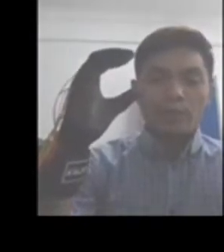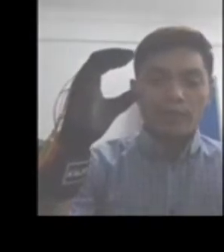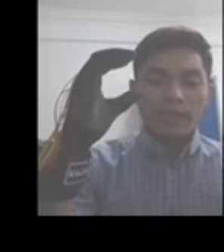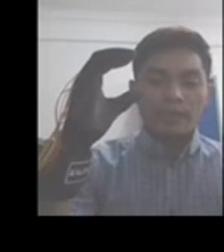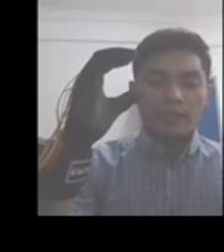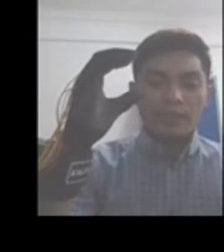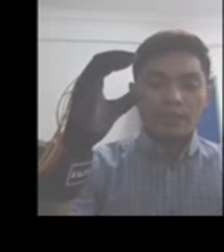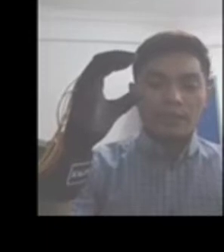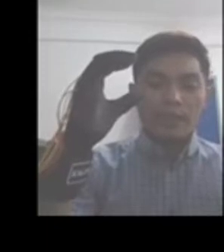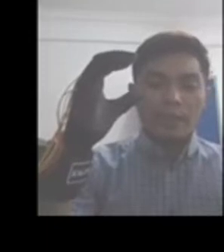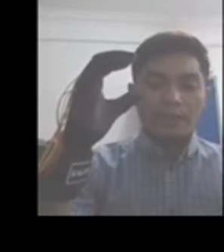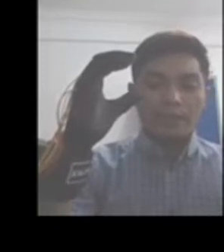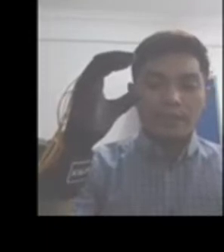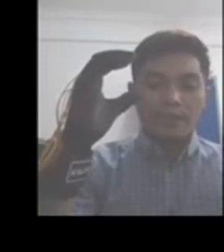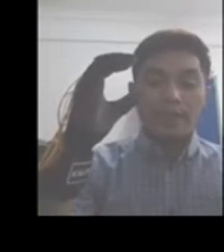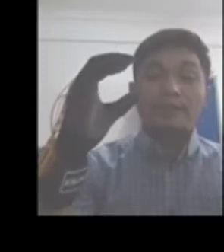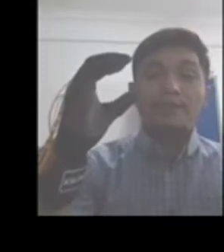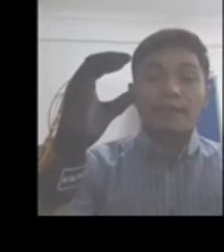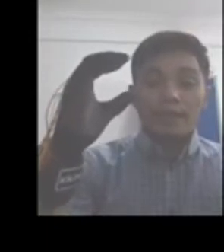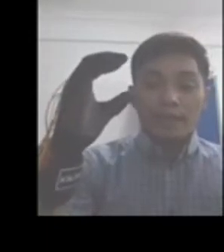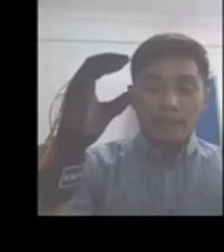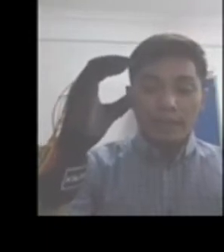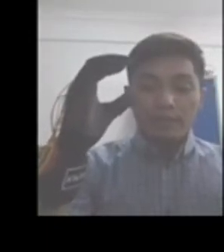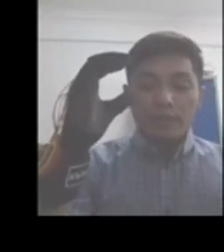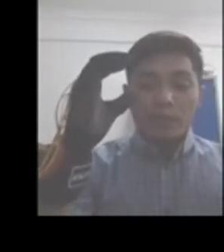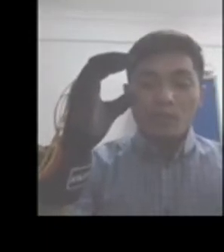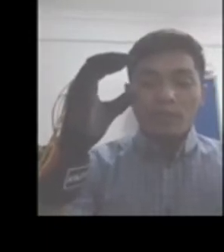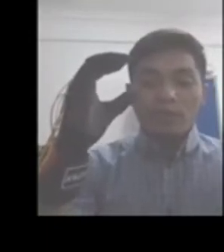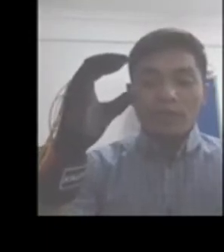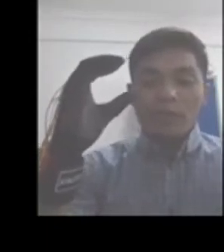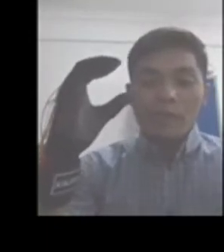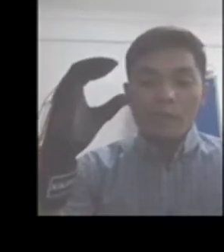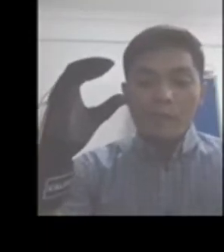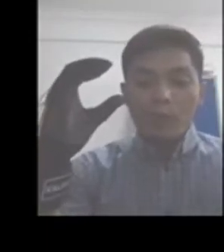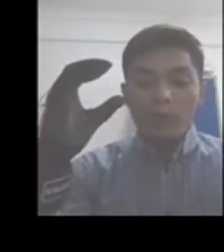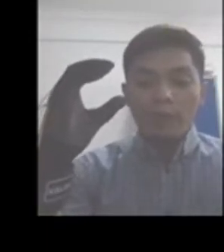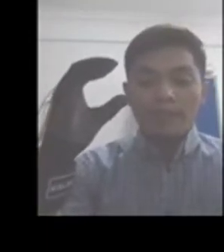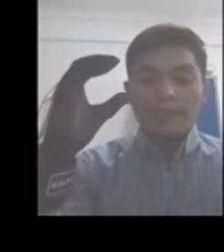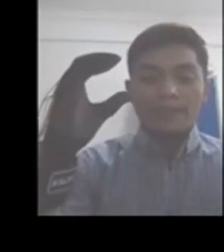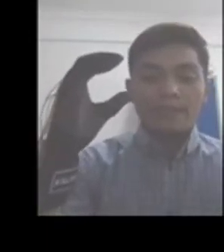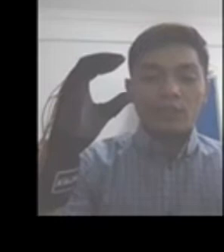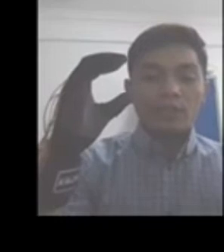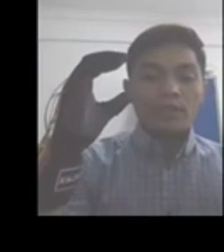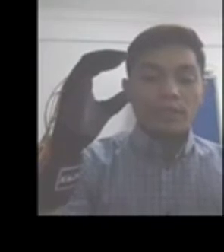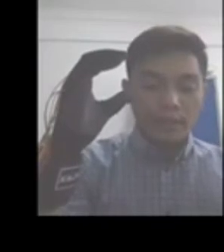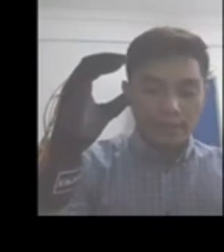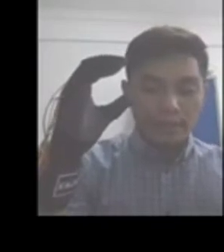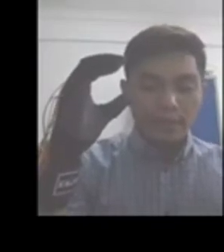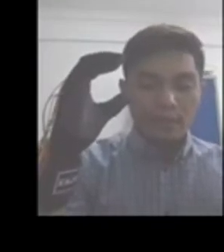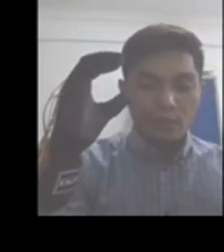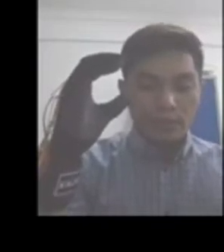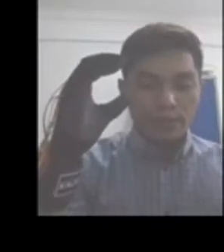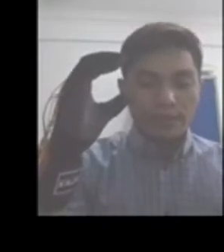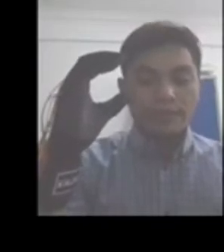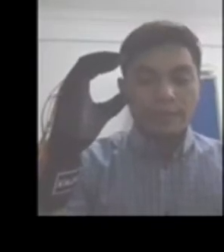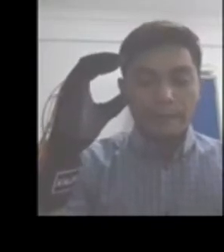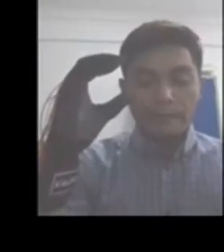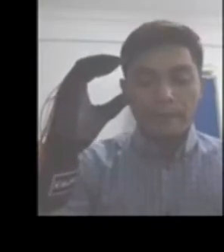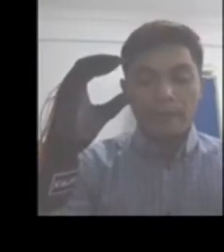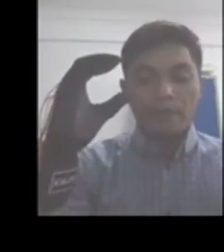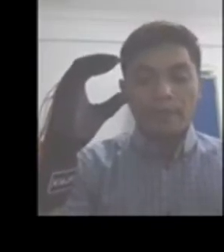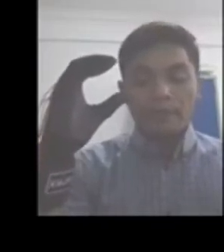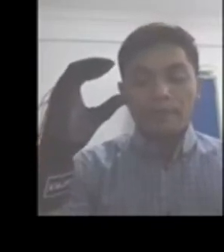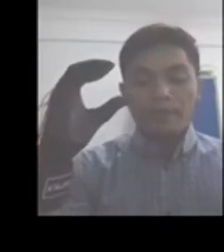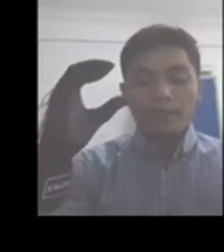wait, it will be text times. Yes. Then now the mobile application show the correct result, which is